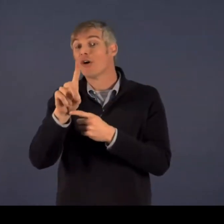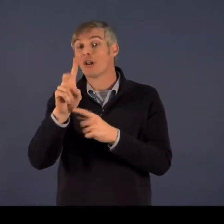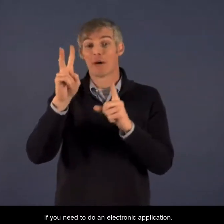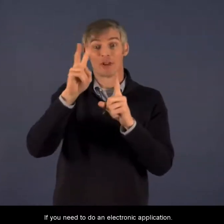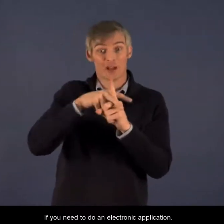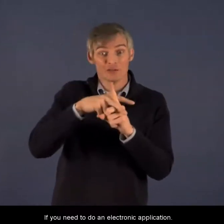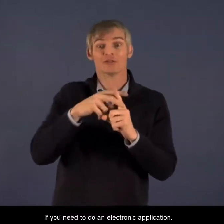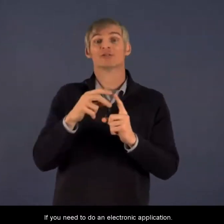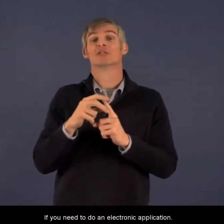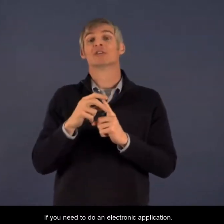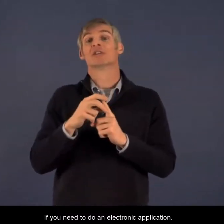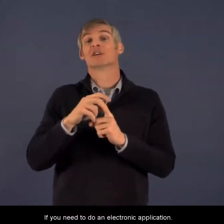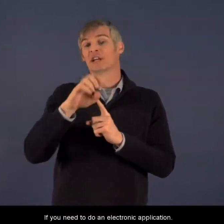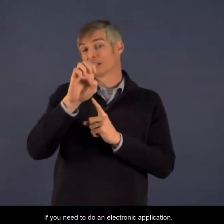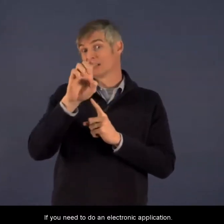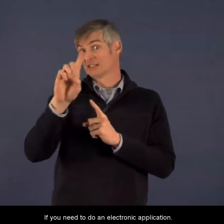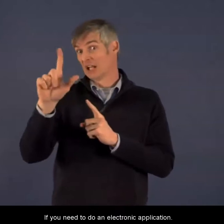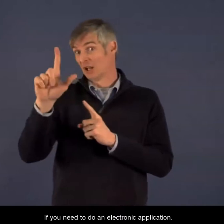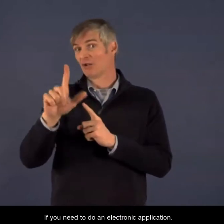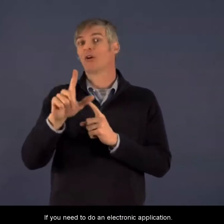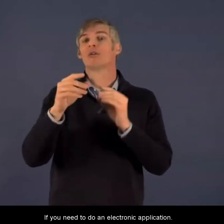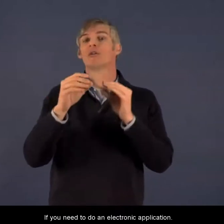You need to do an electronic application.